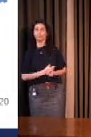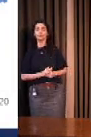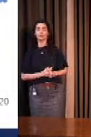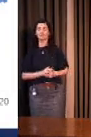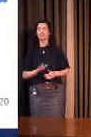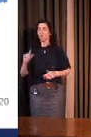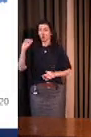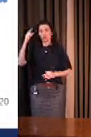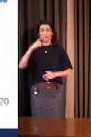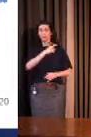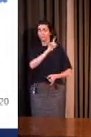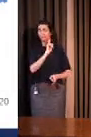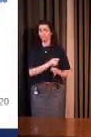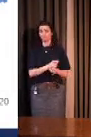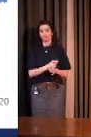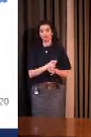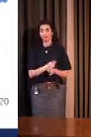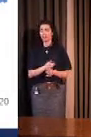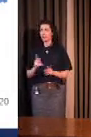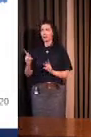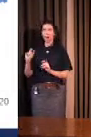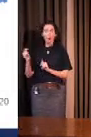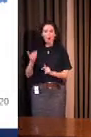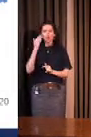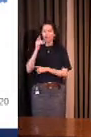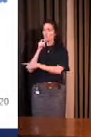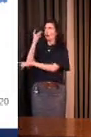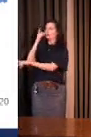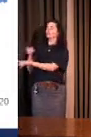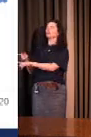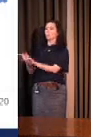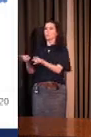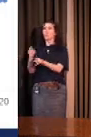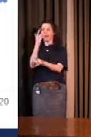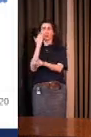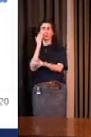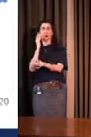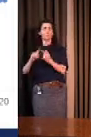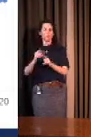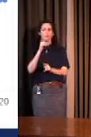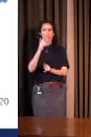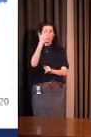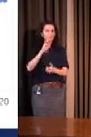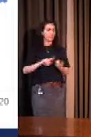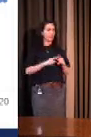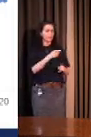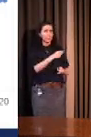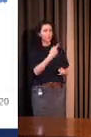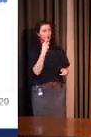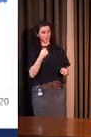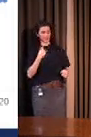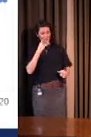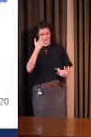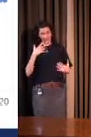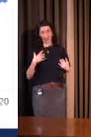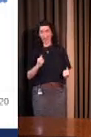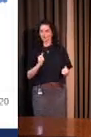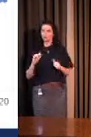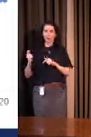everyone knows someone who's positive or is getting over an infection themselves. It's really, really prevalent right now.